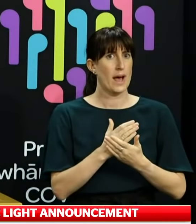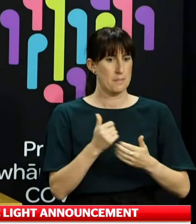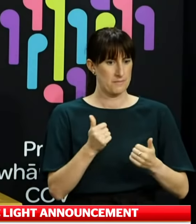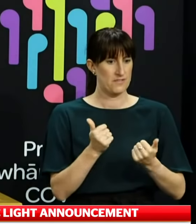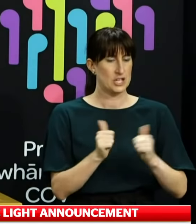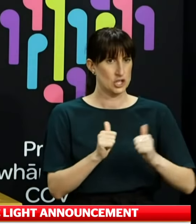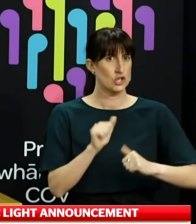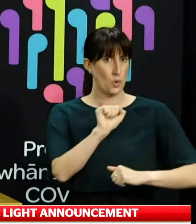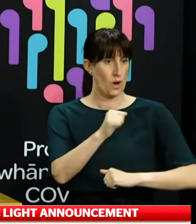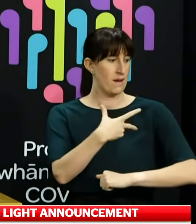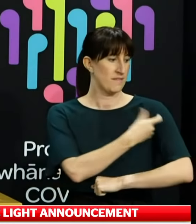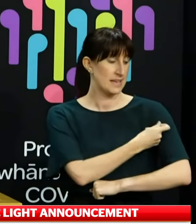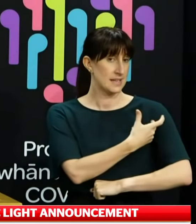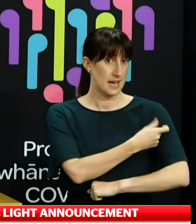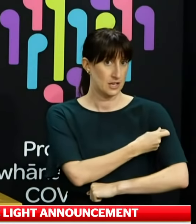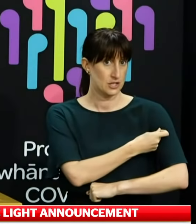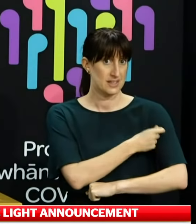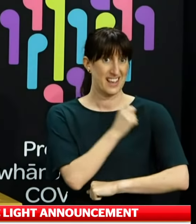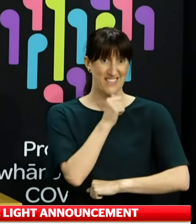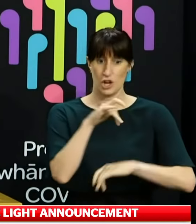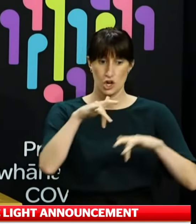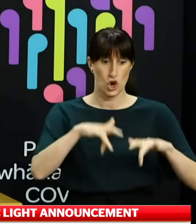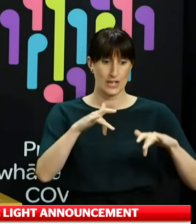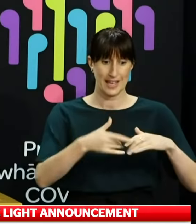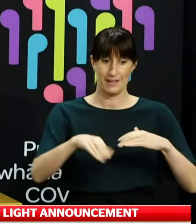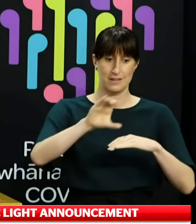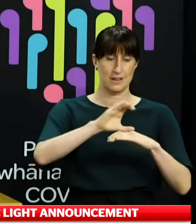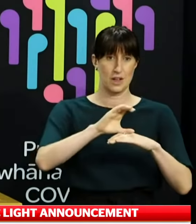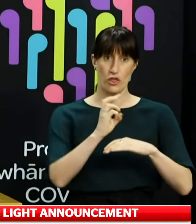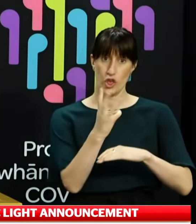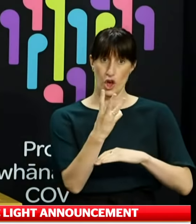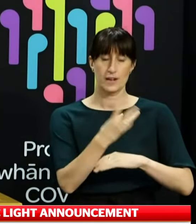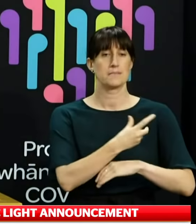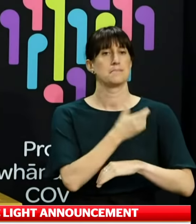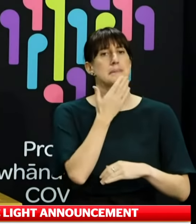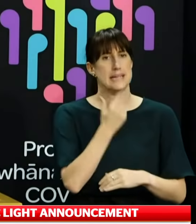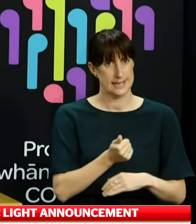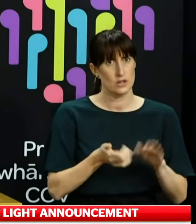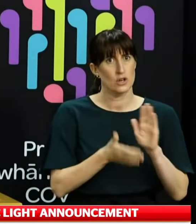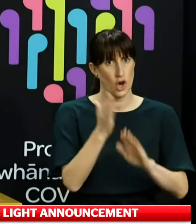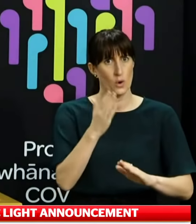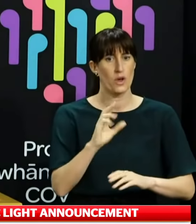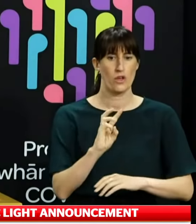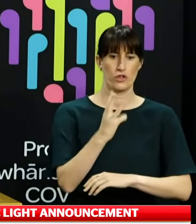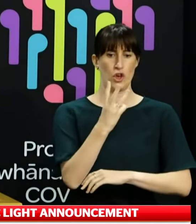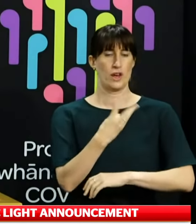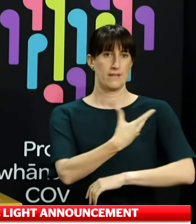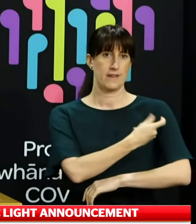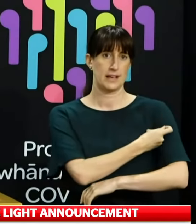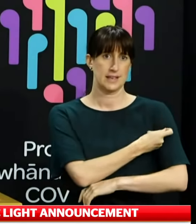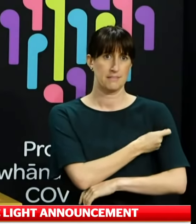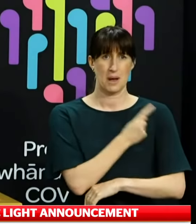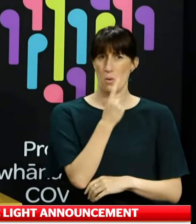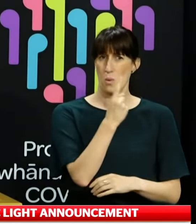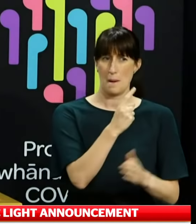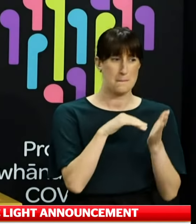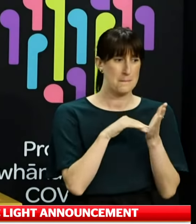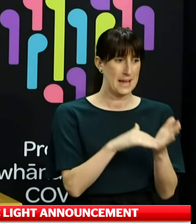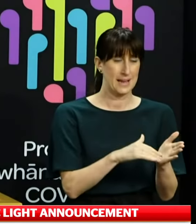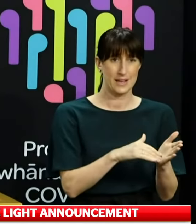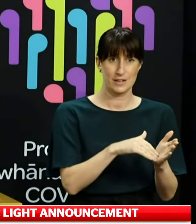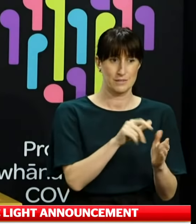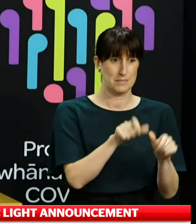if you haven't yet been boosted, please get boosted. We've got about 1 million New Zealanders who are eligible who haven't taken up that